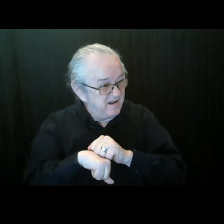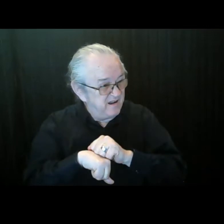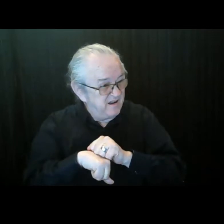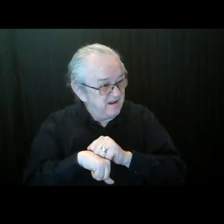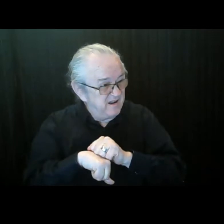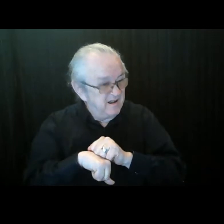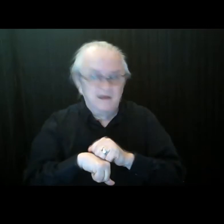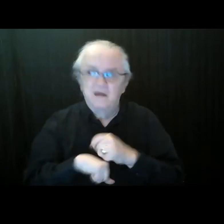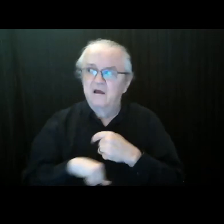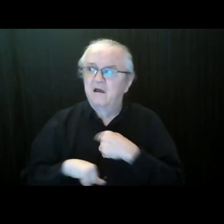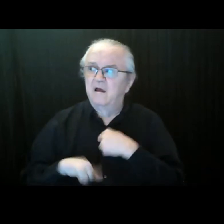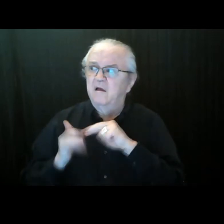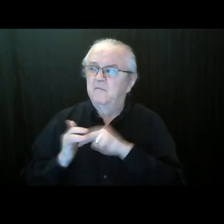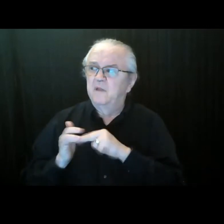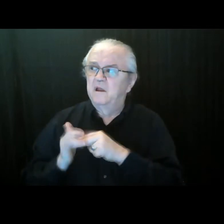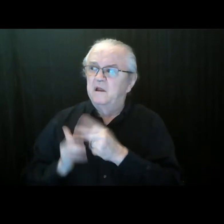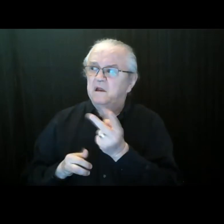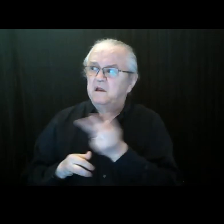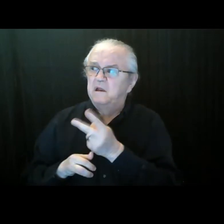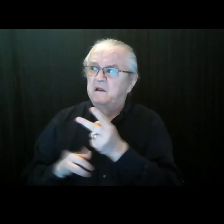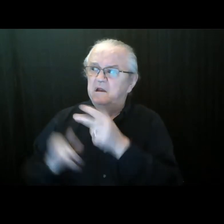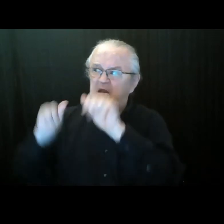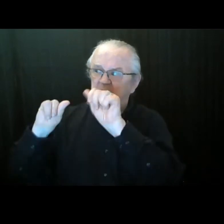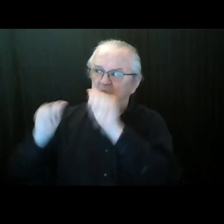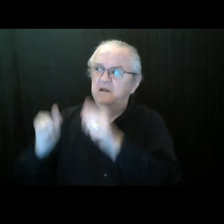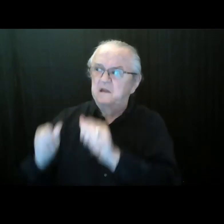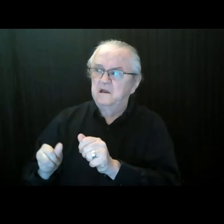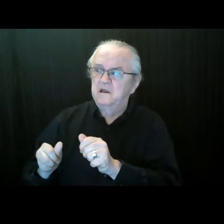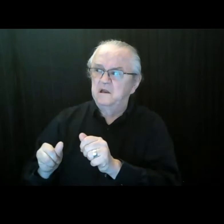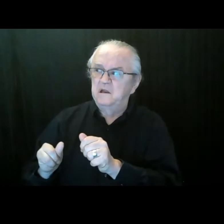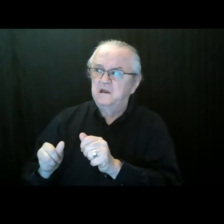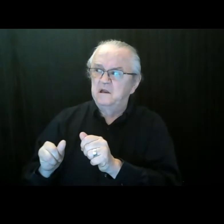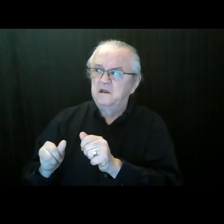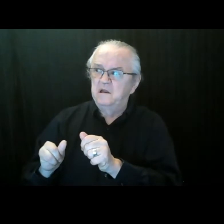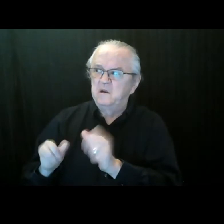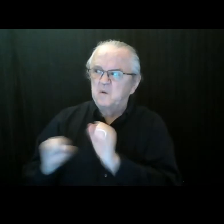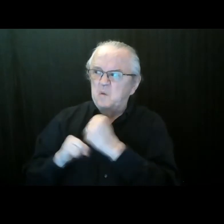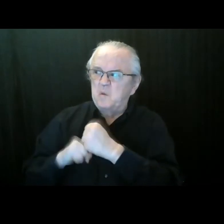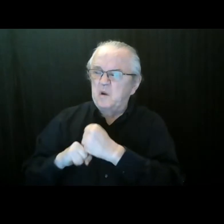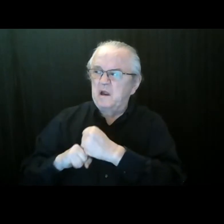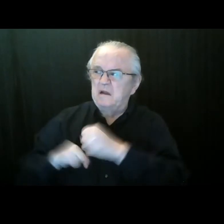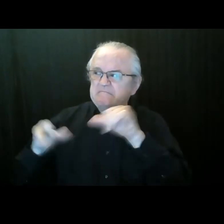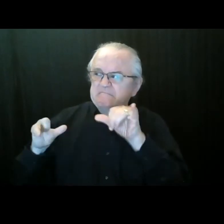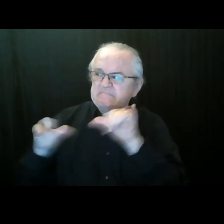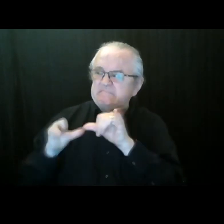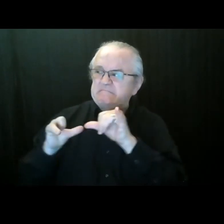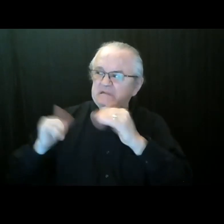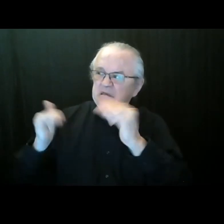I mean them figures created man-size in marble, she